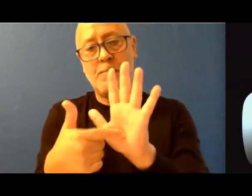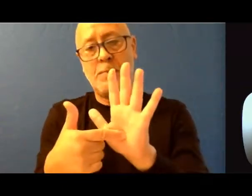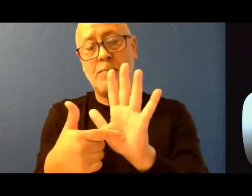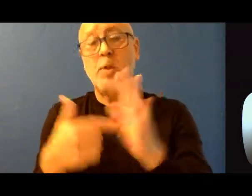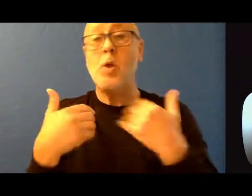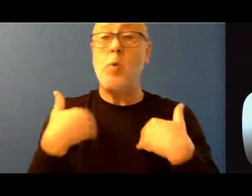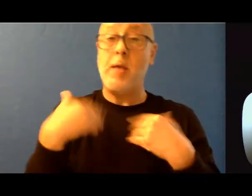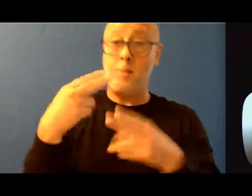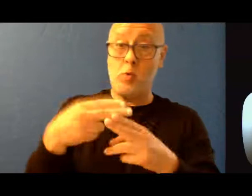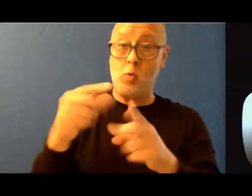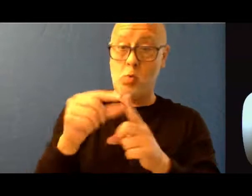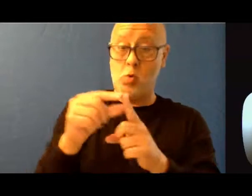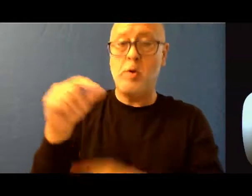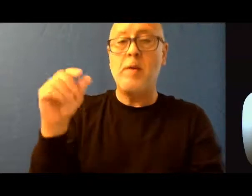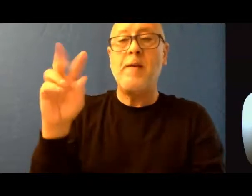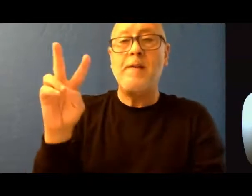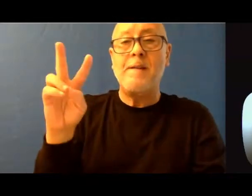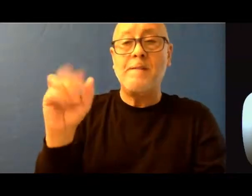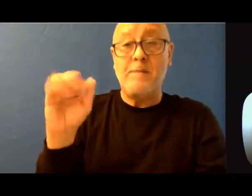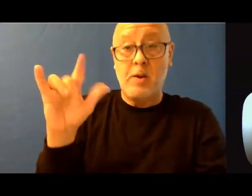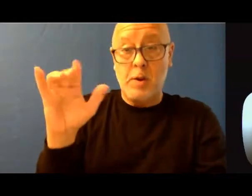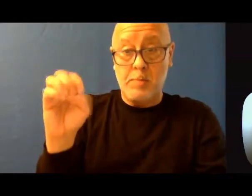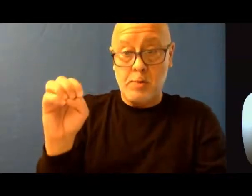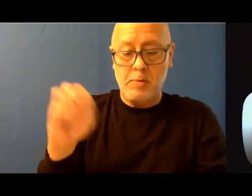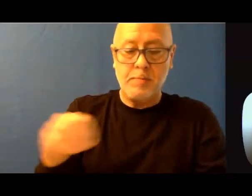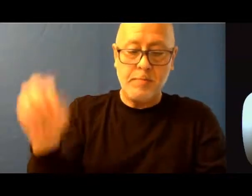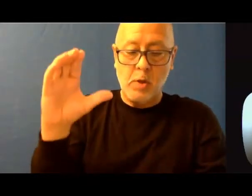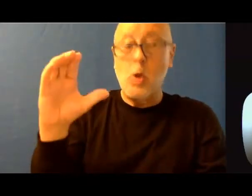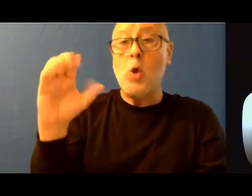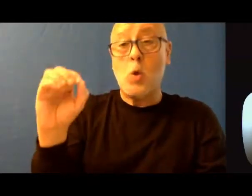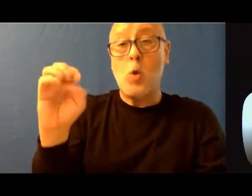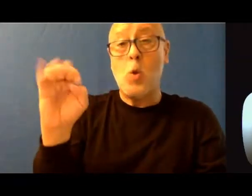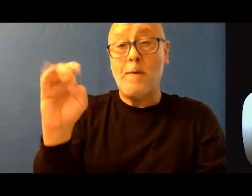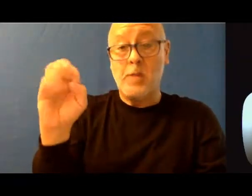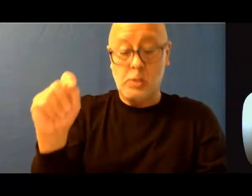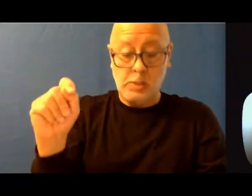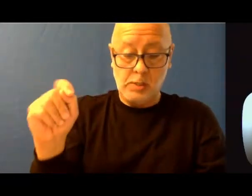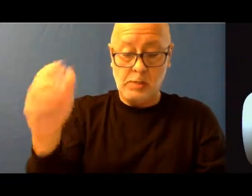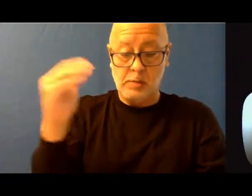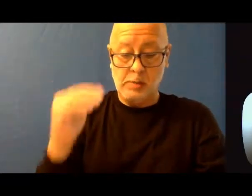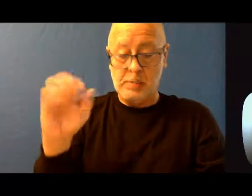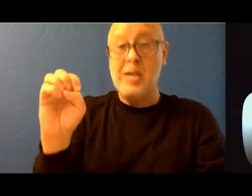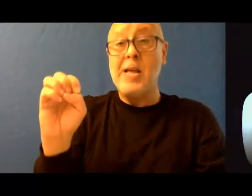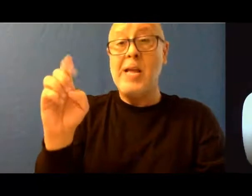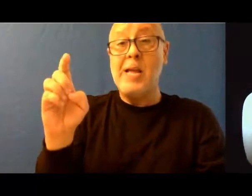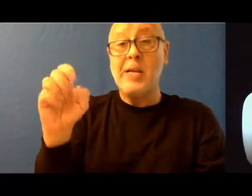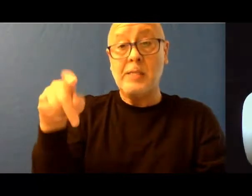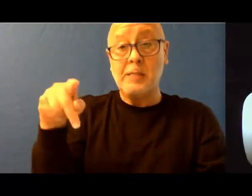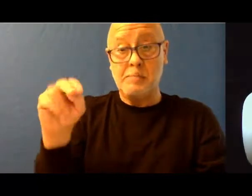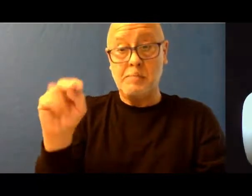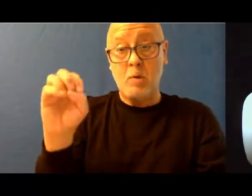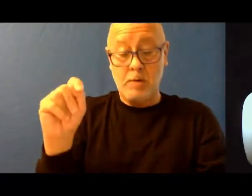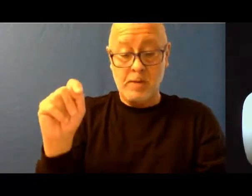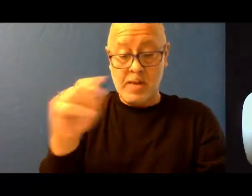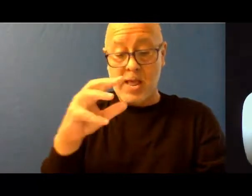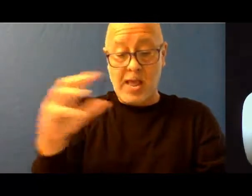variable, coefficient, exponent, and expression. So variable